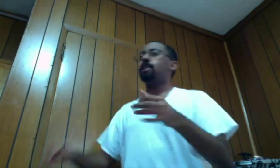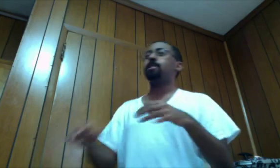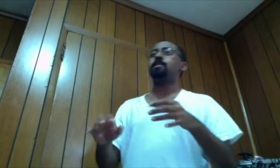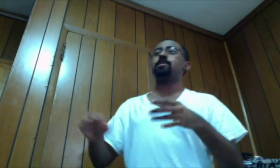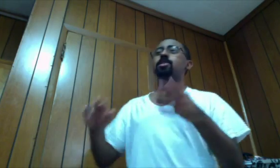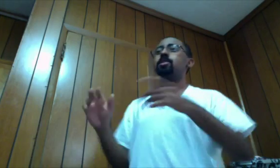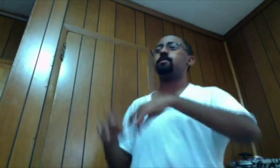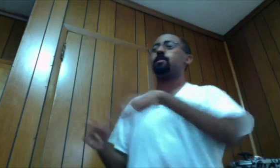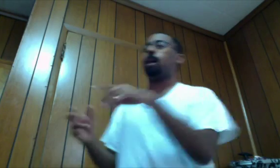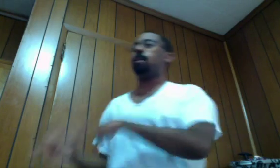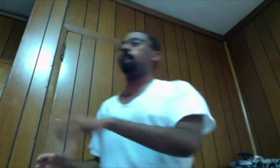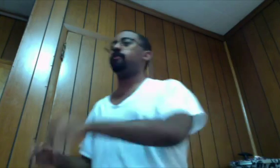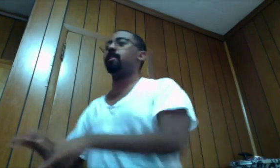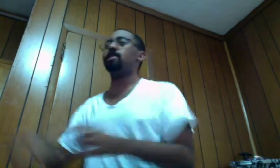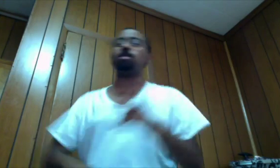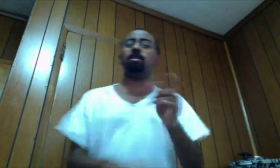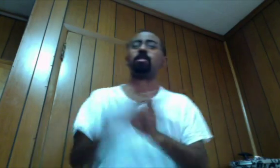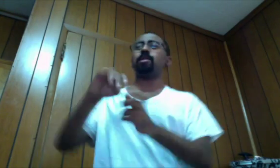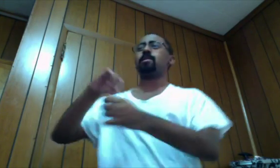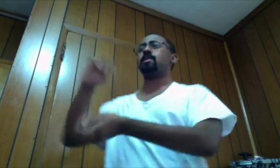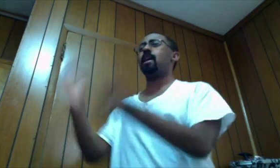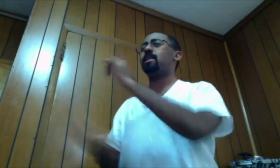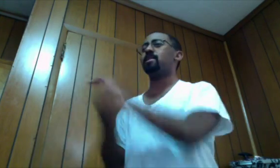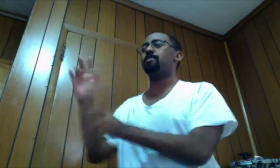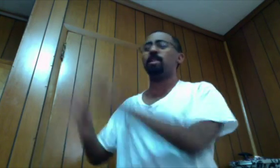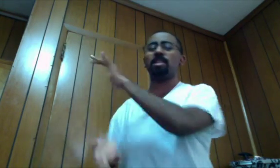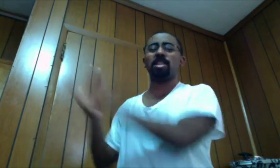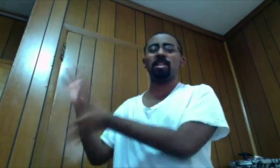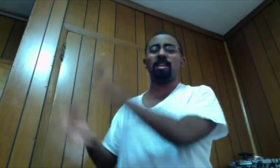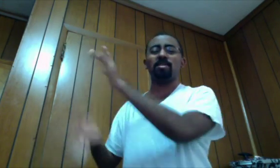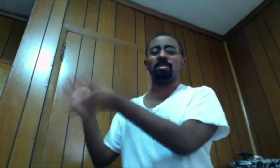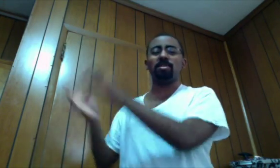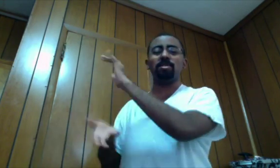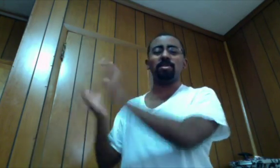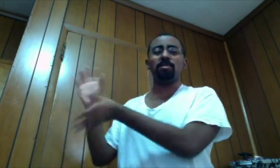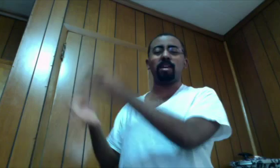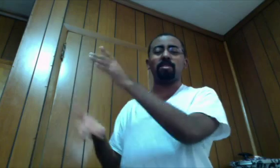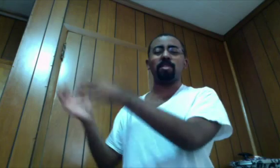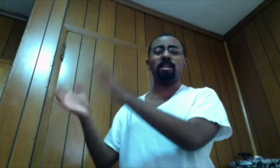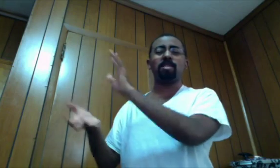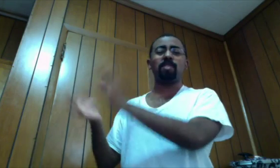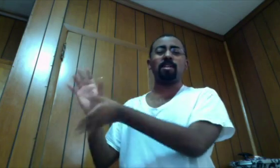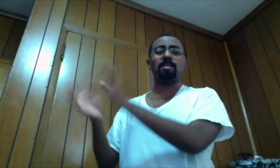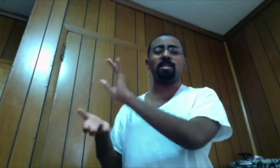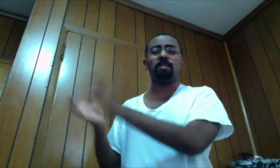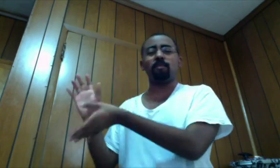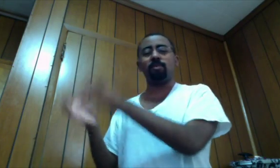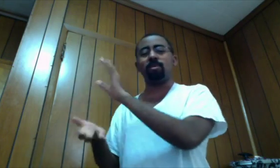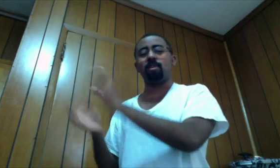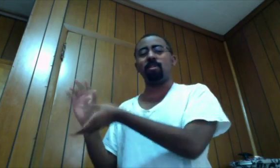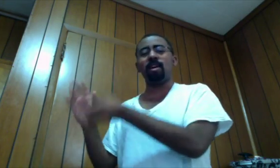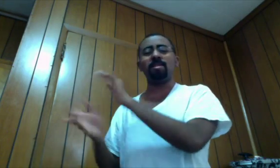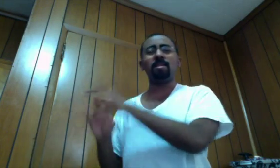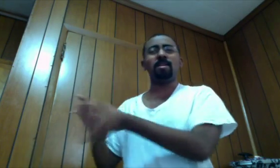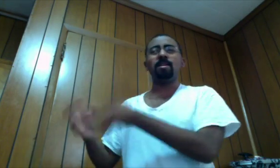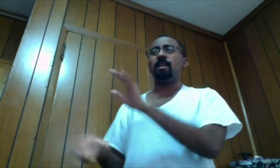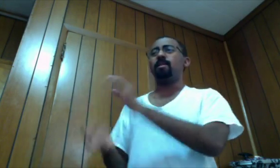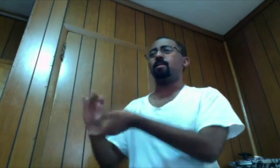then she got off of it and started doing sign spitting shit like those dudes who like try to track attention for used car lots. And